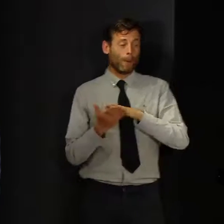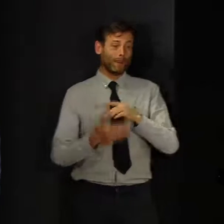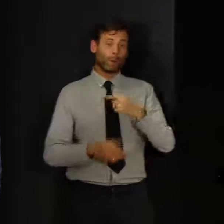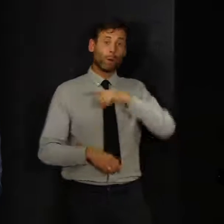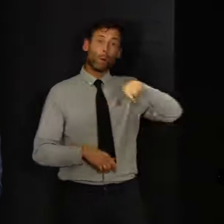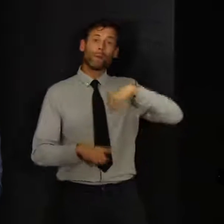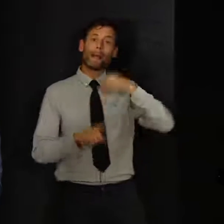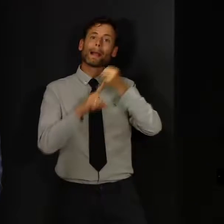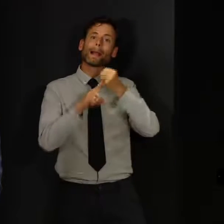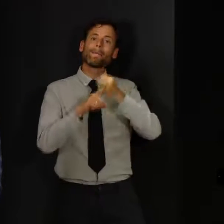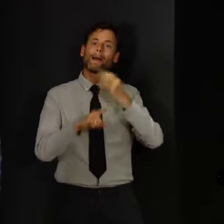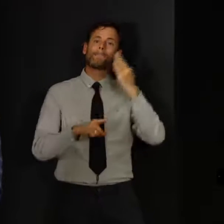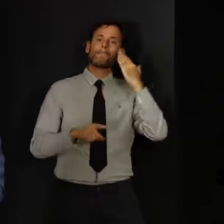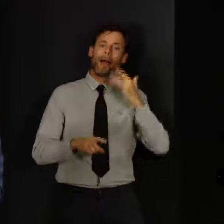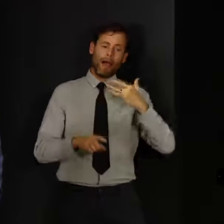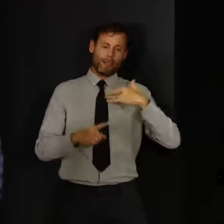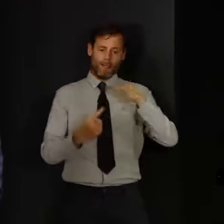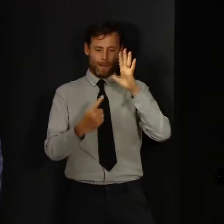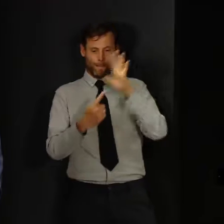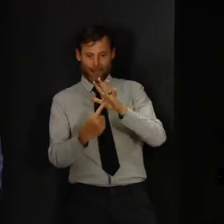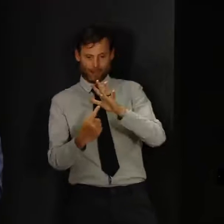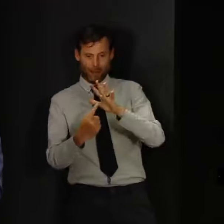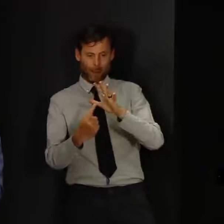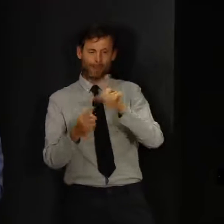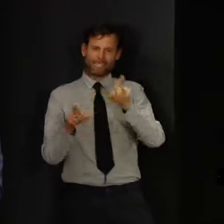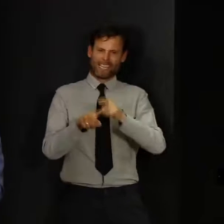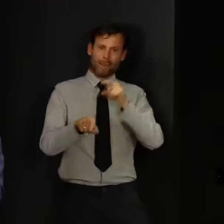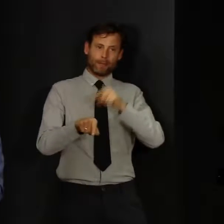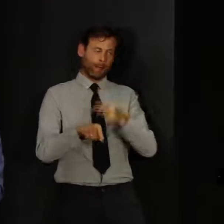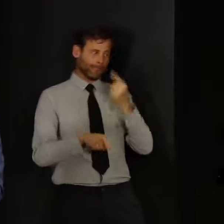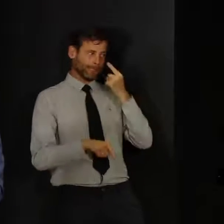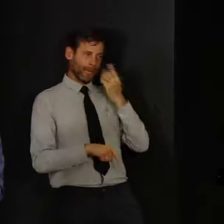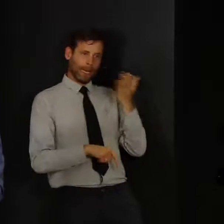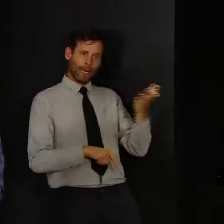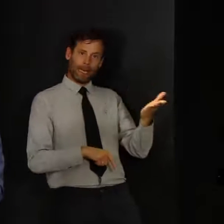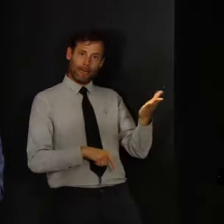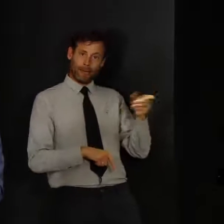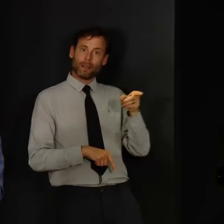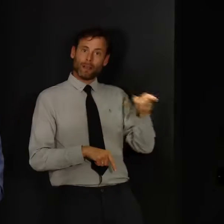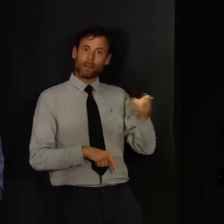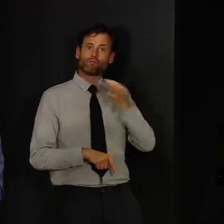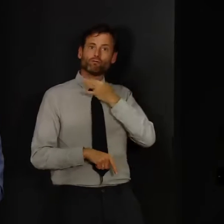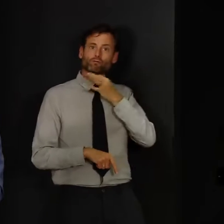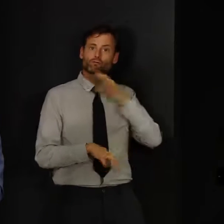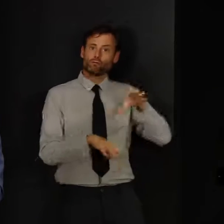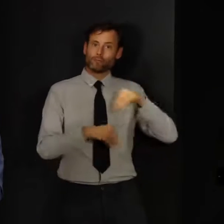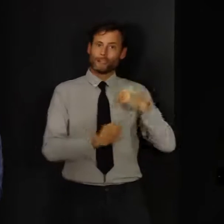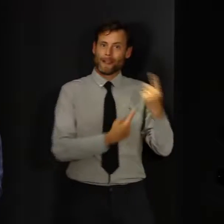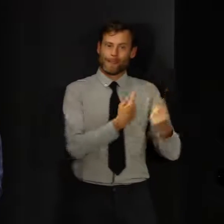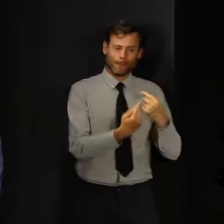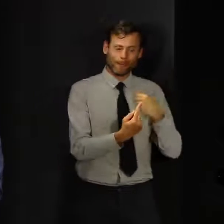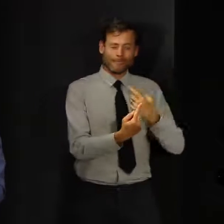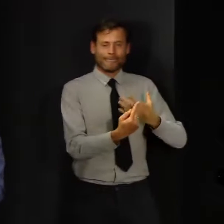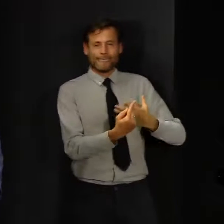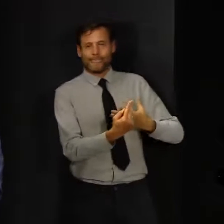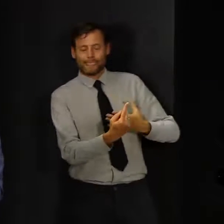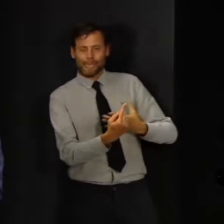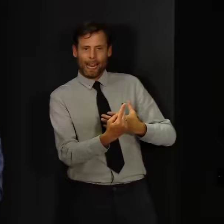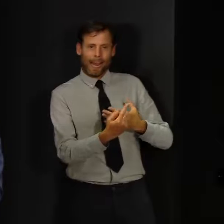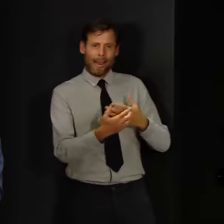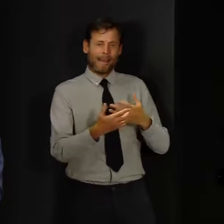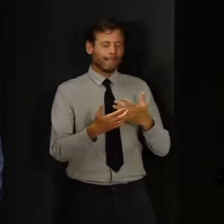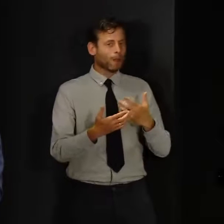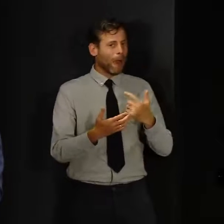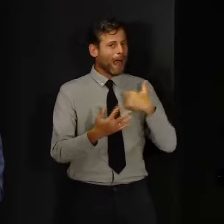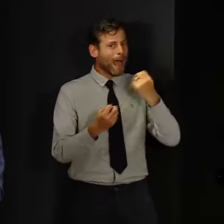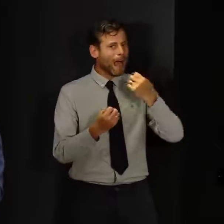we say, that matter and do, of course, matter are the very lives that people may well be putting at risk. So to answer your